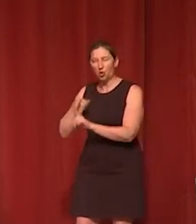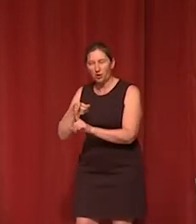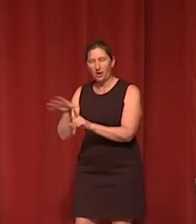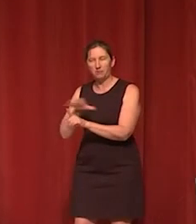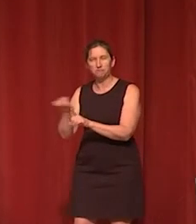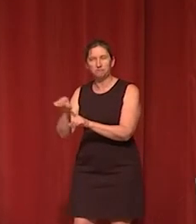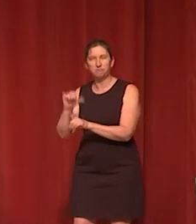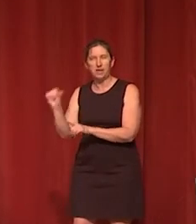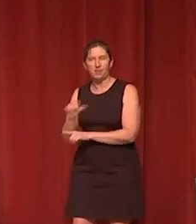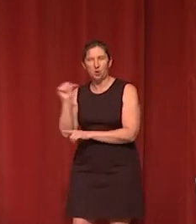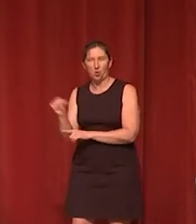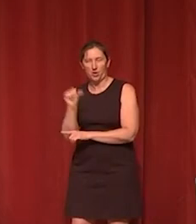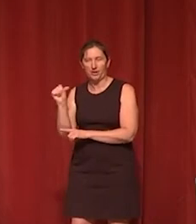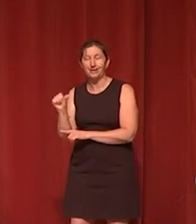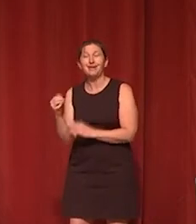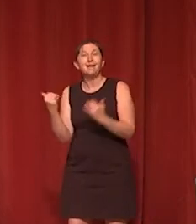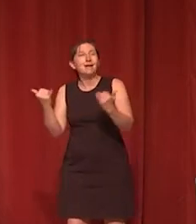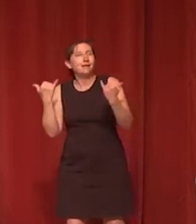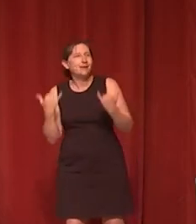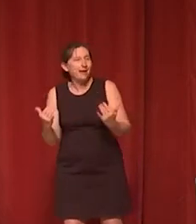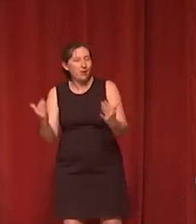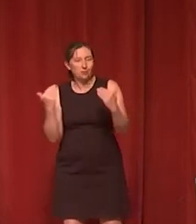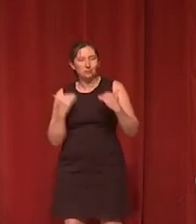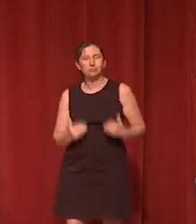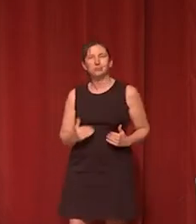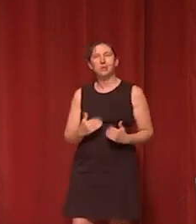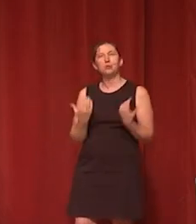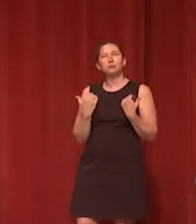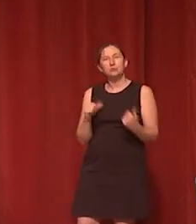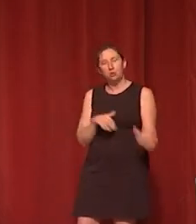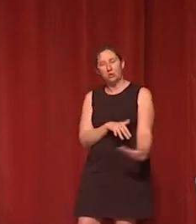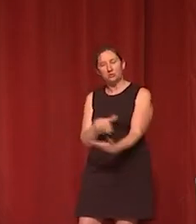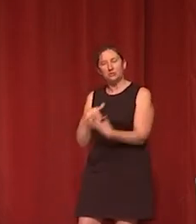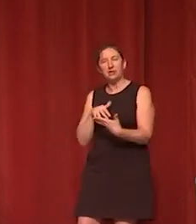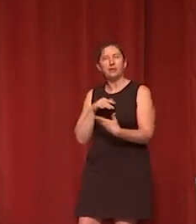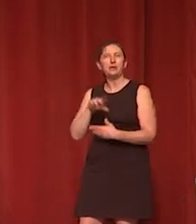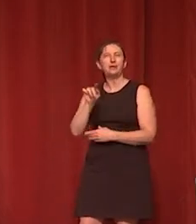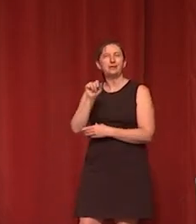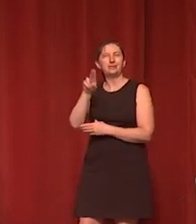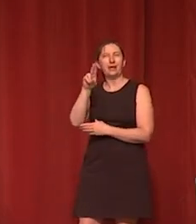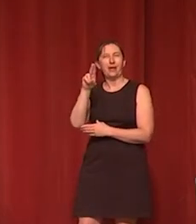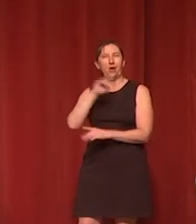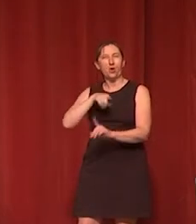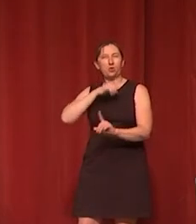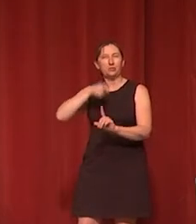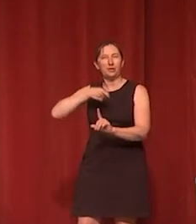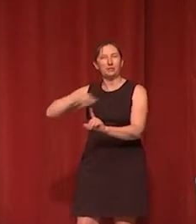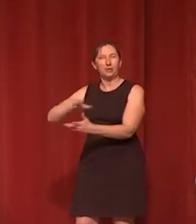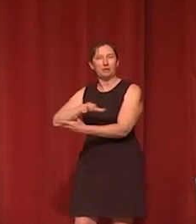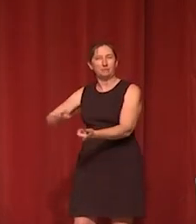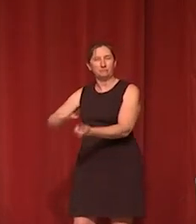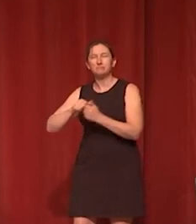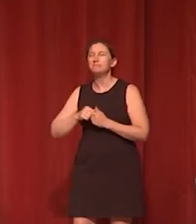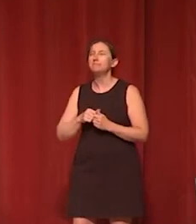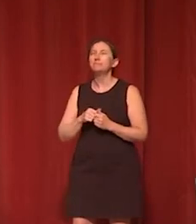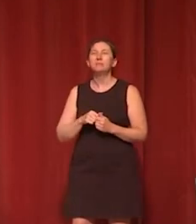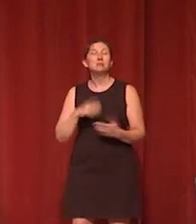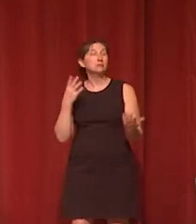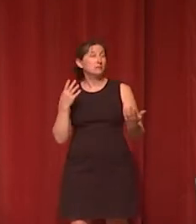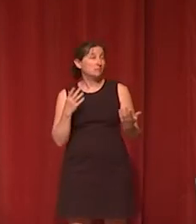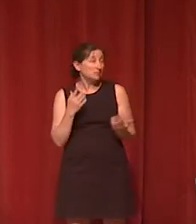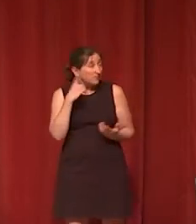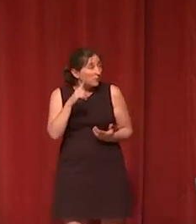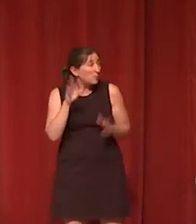we're actually being considered as a site to start a study to look at a tau anti-tau therapy for people who do